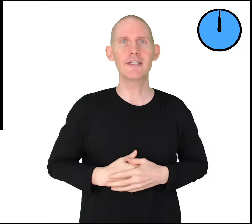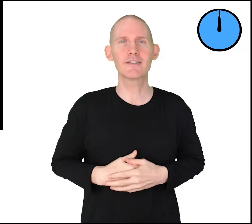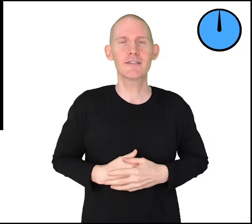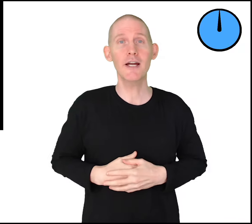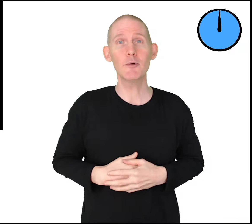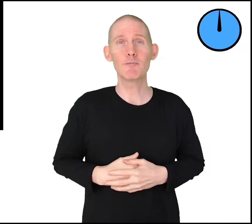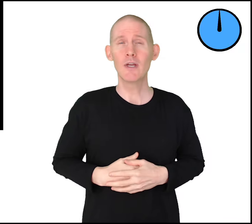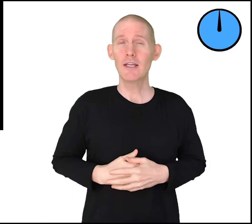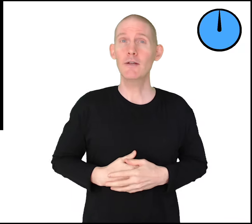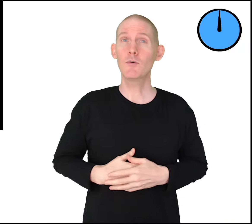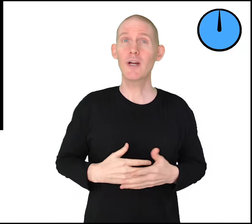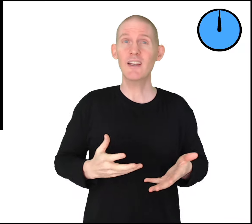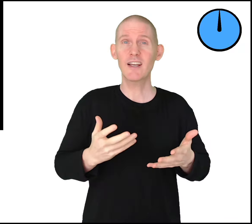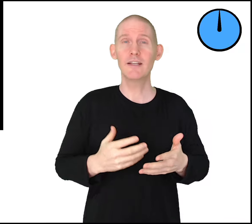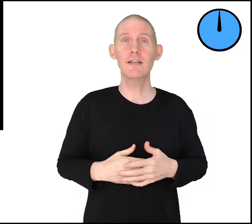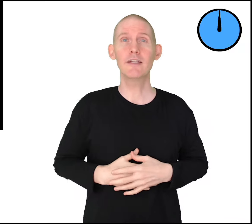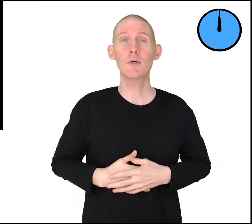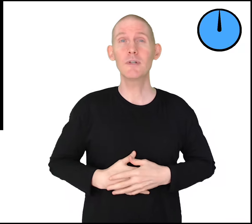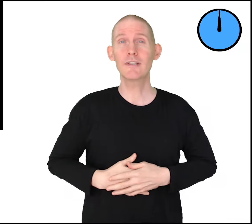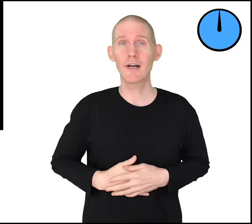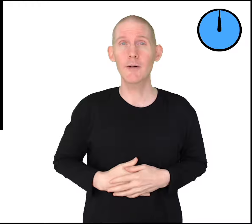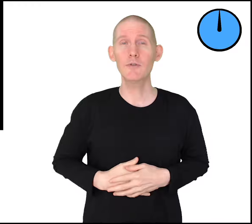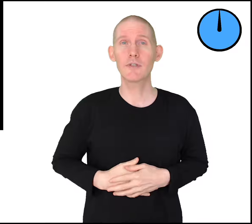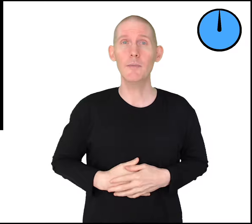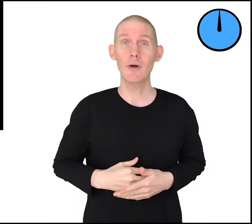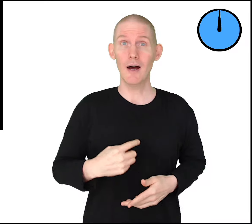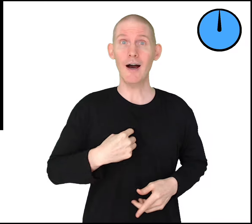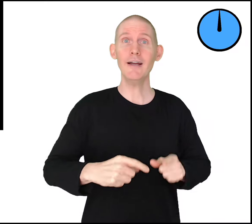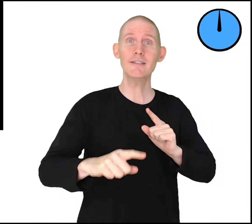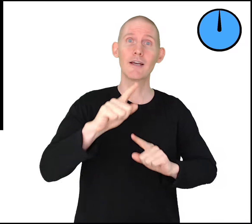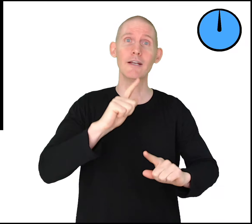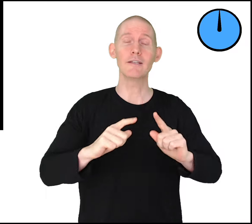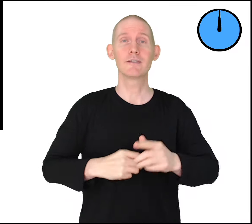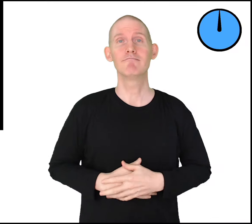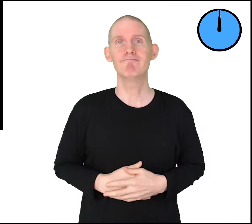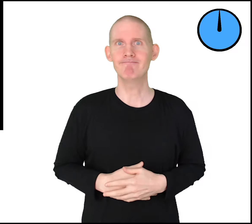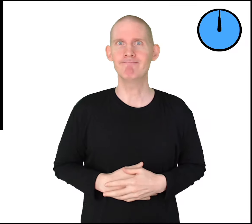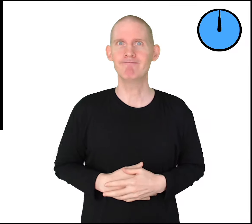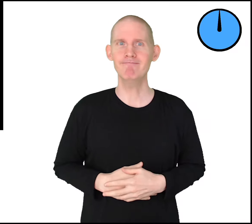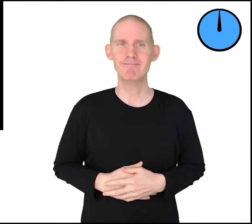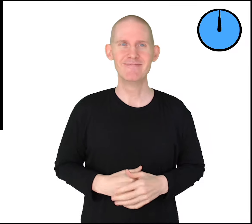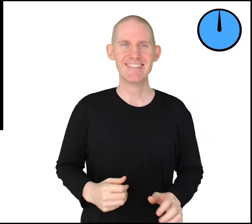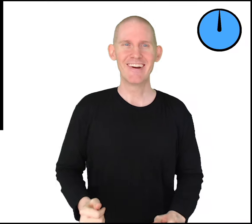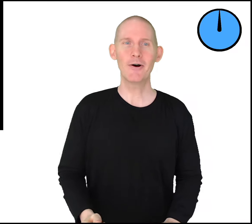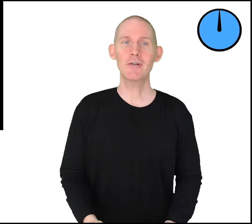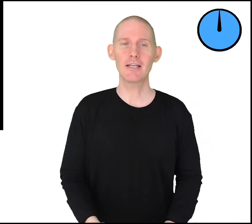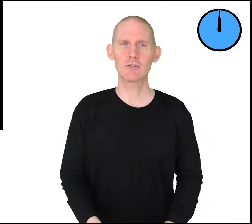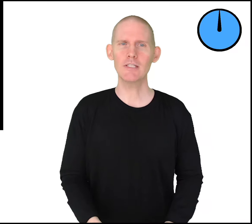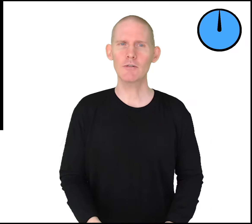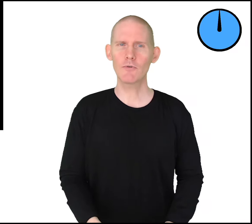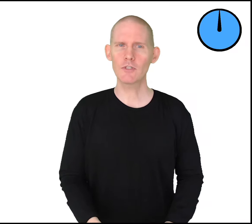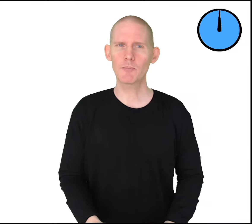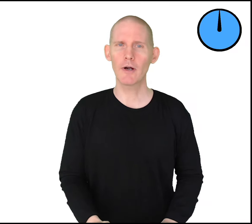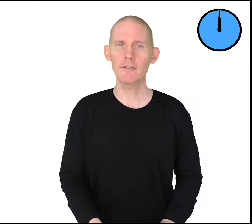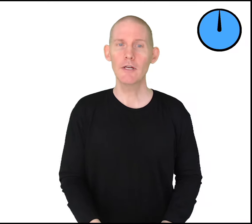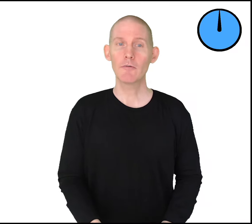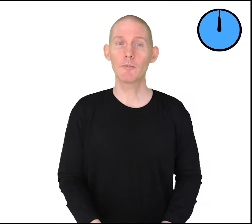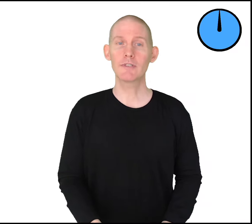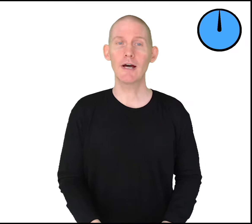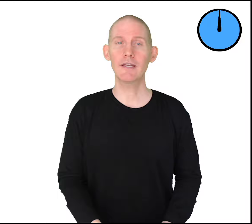the timer. Either way, like I did here, when the timer's up, I signed it. Okay, so that's the first part when we're talking